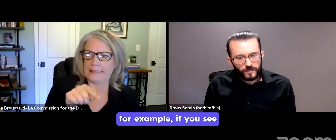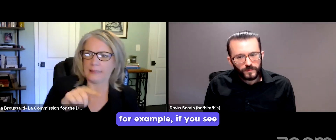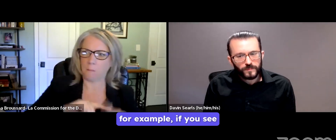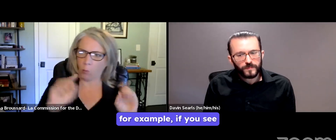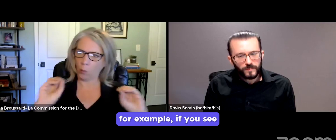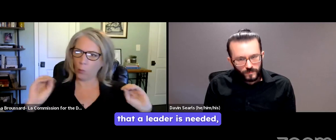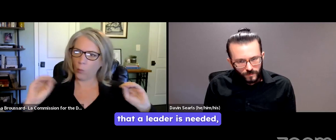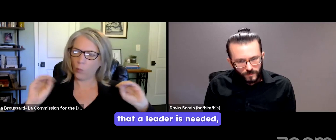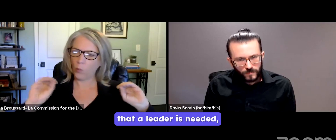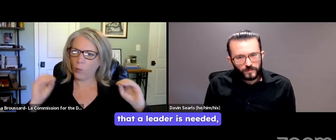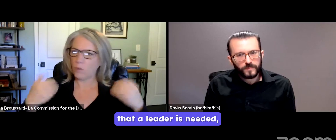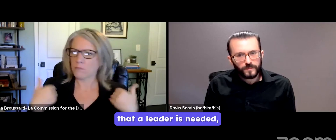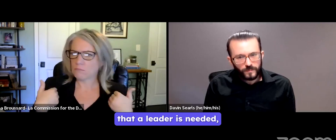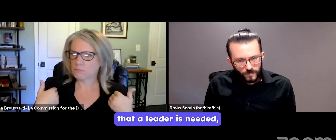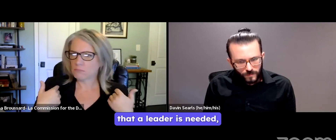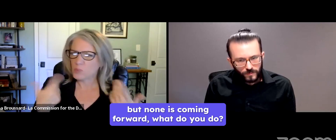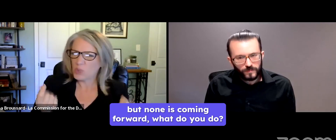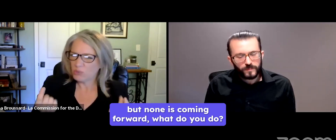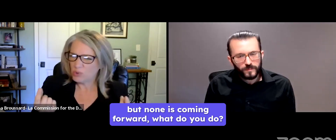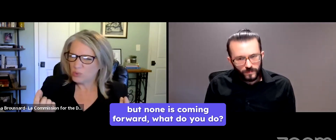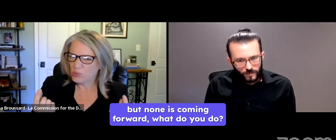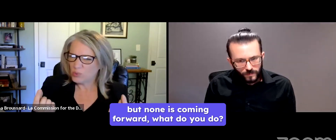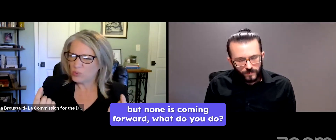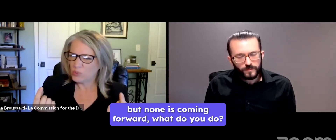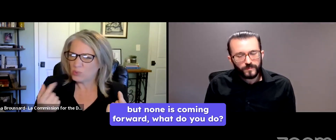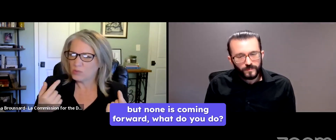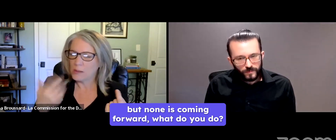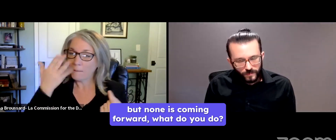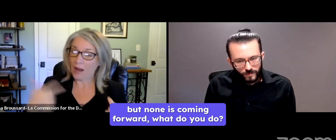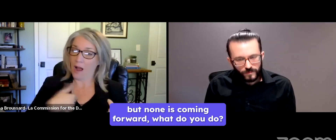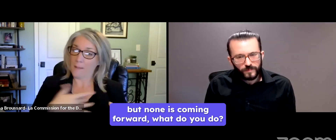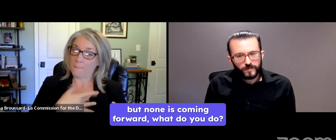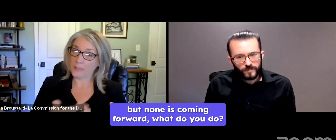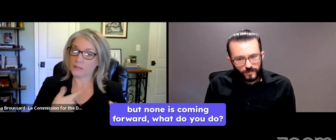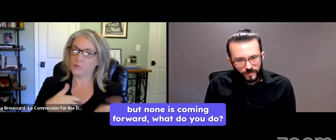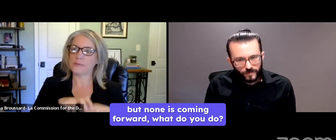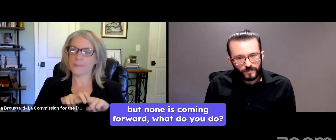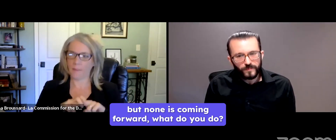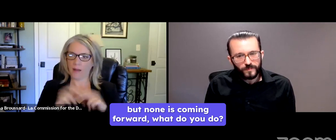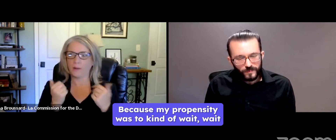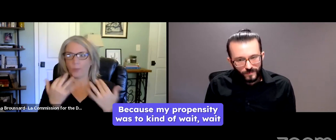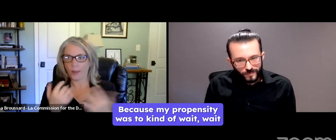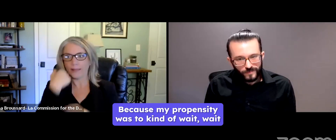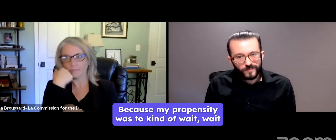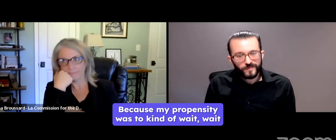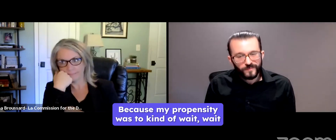if you see that a leader is needed, but none is coming forward, what do you do? Because